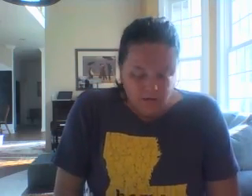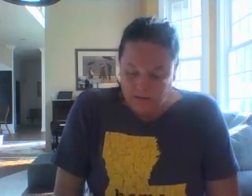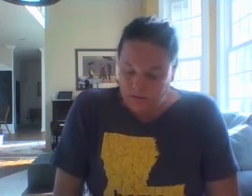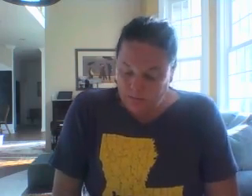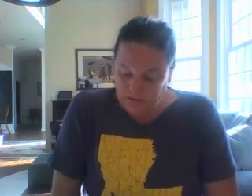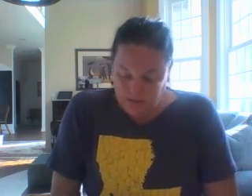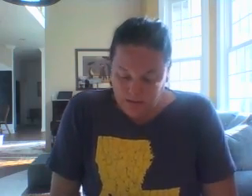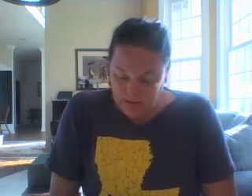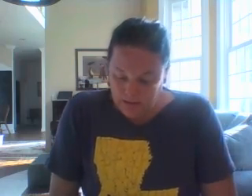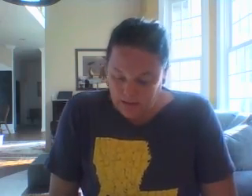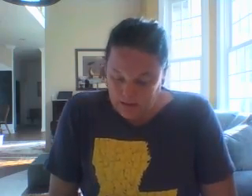Number 10,